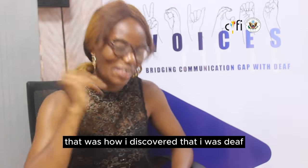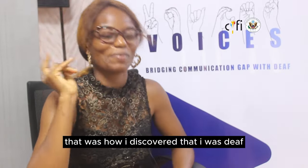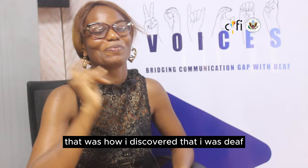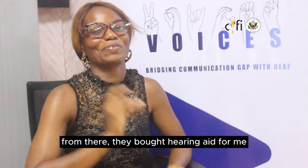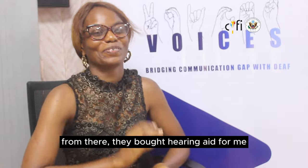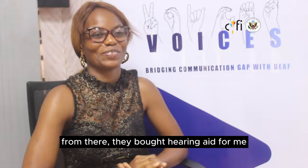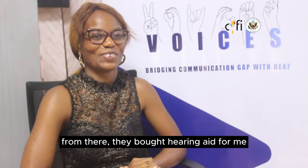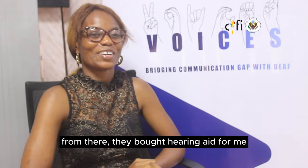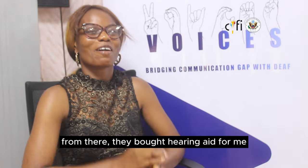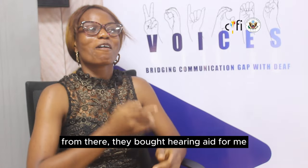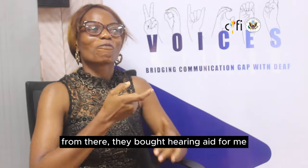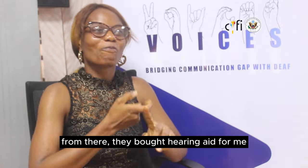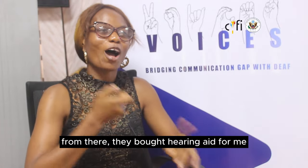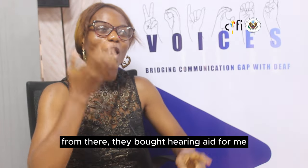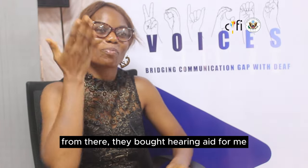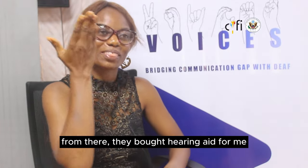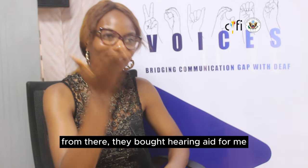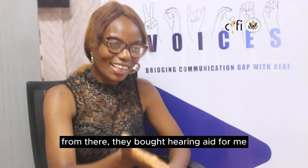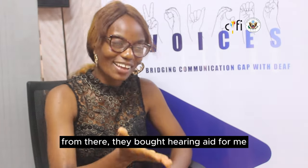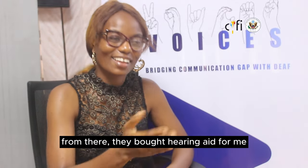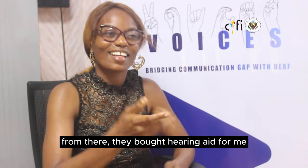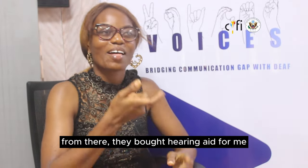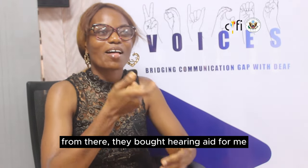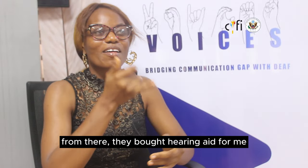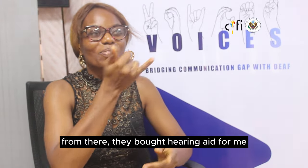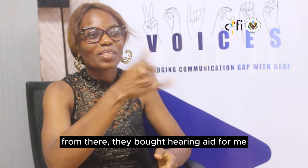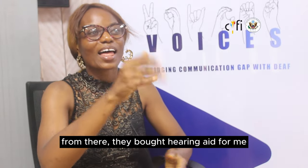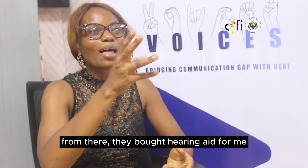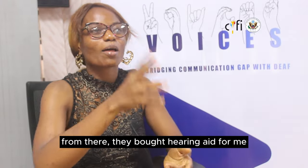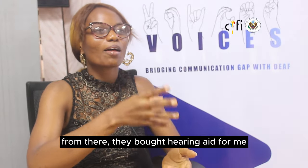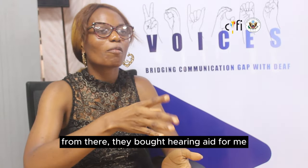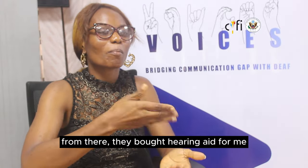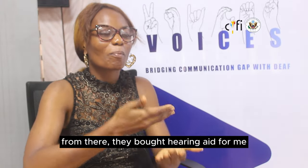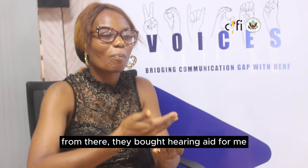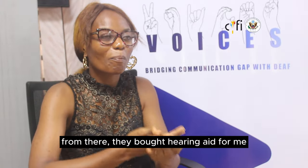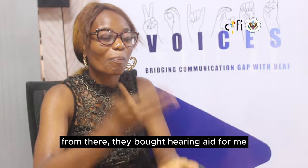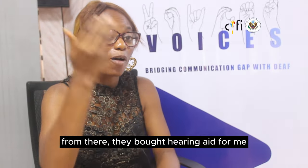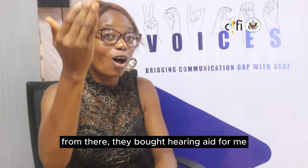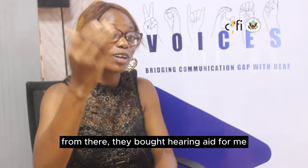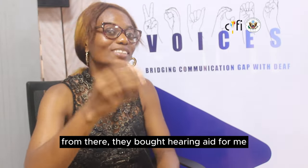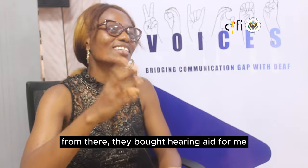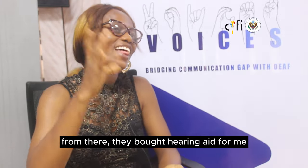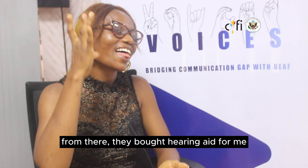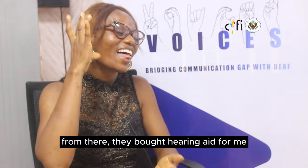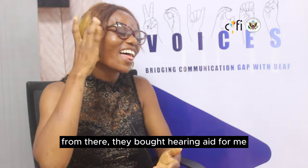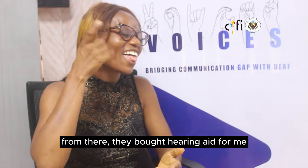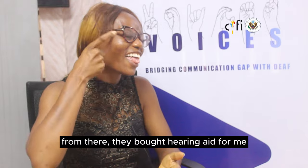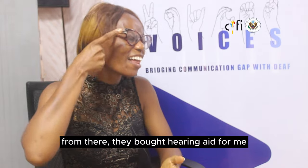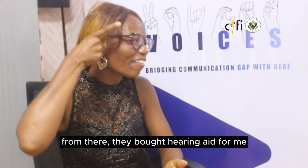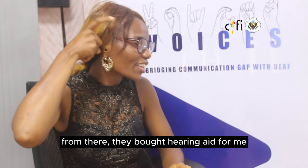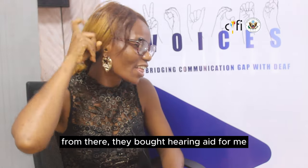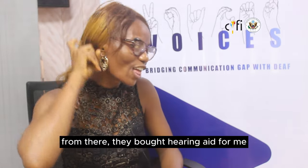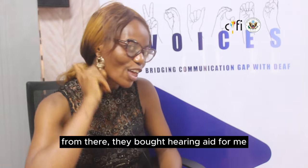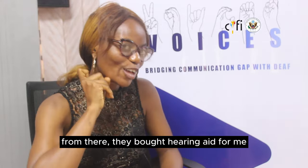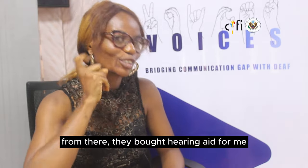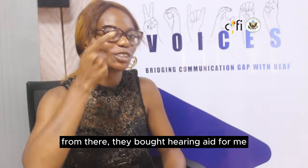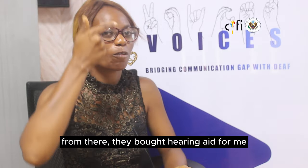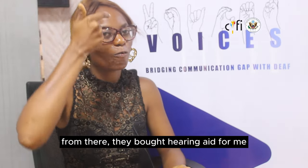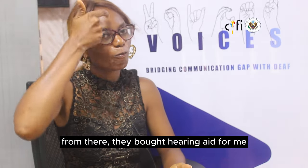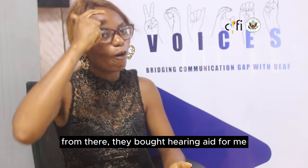dead from the first alien